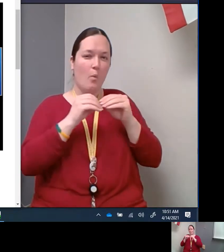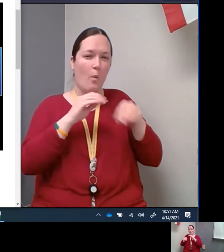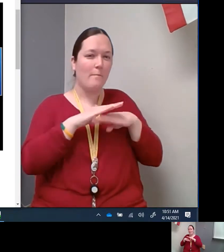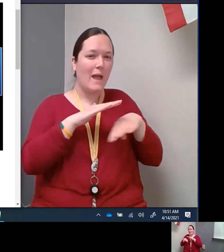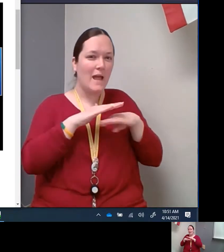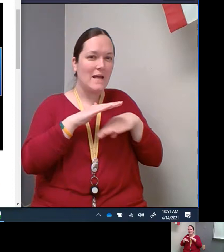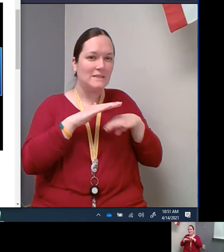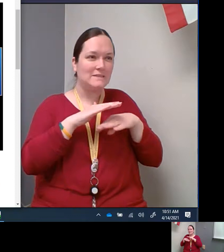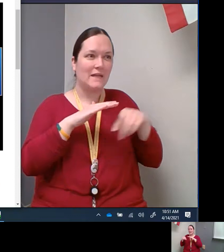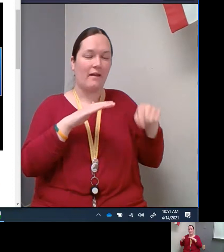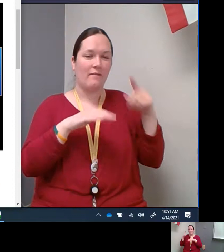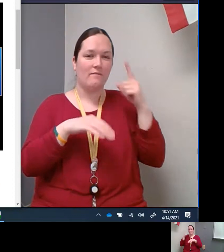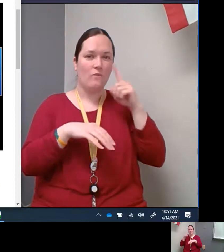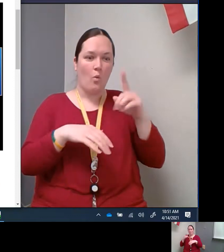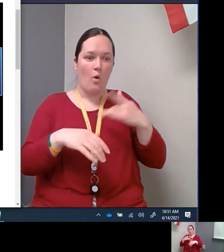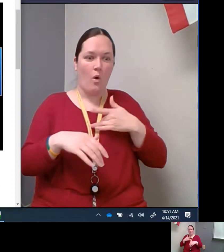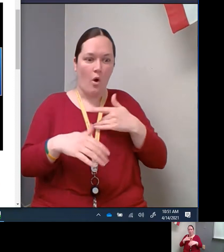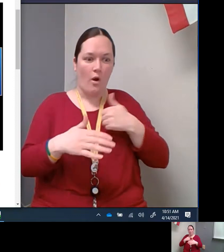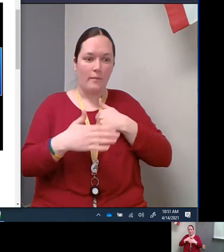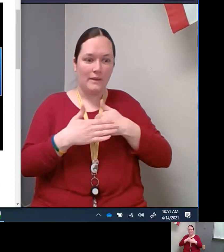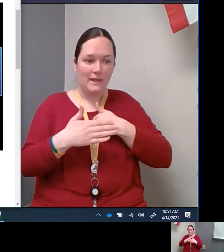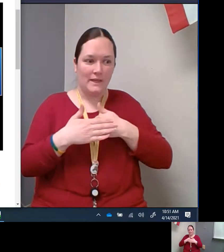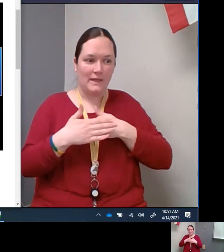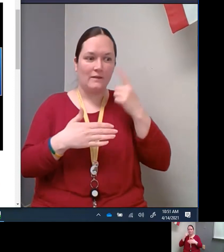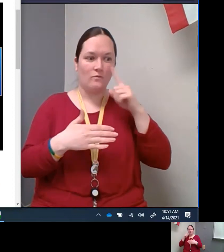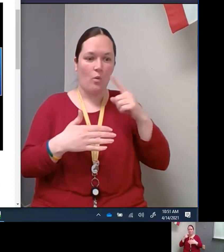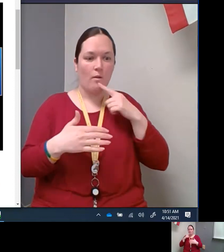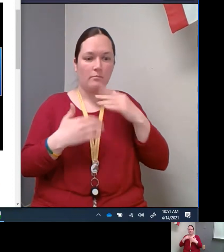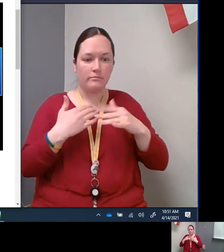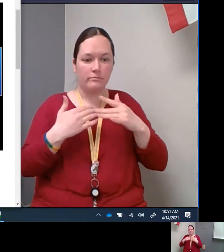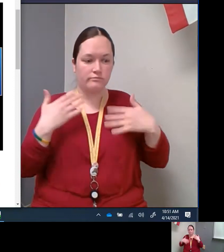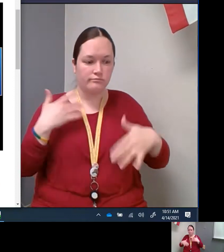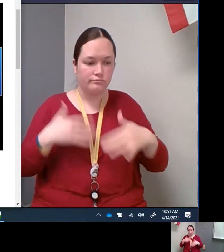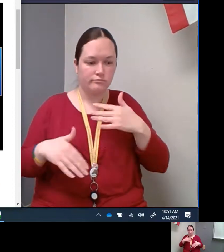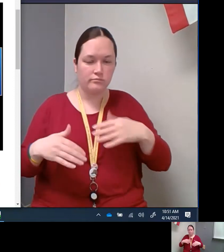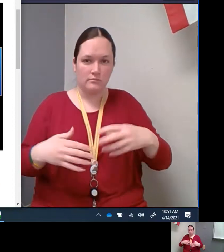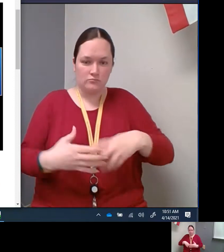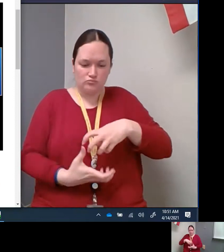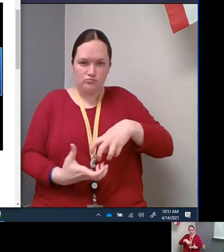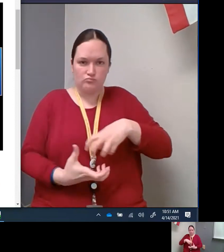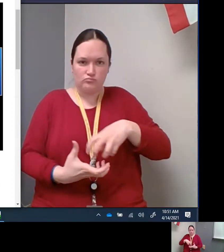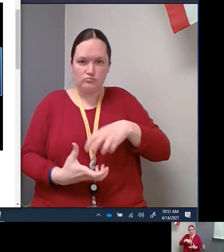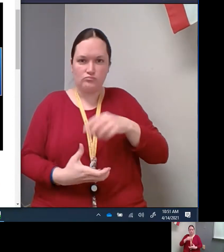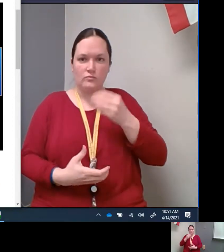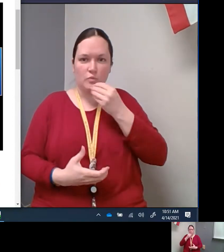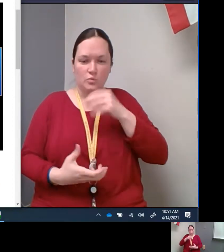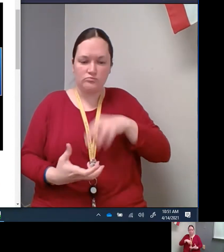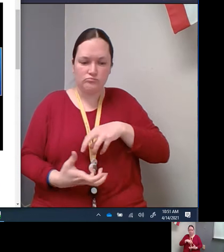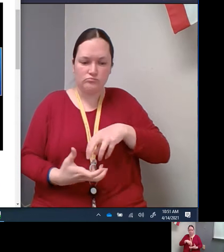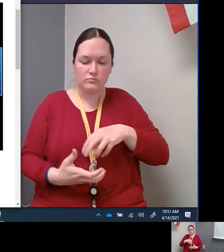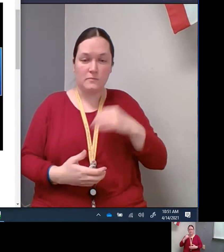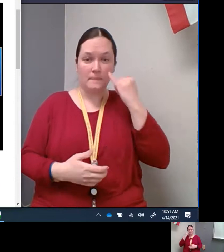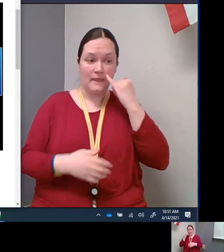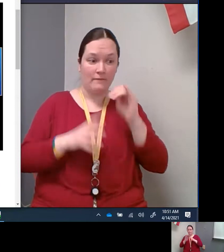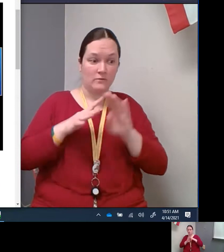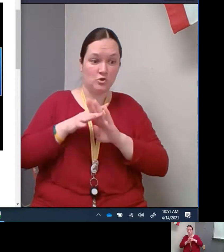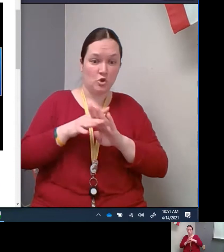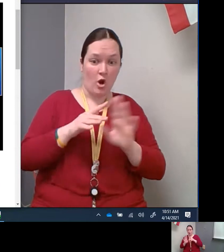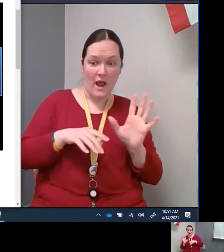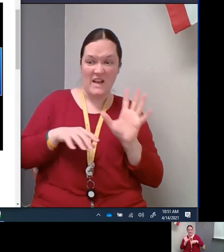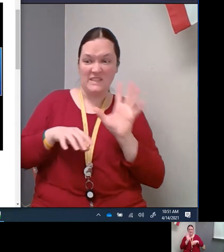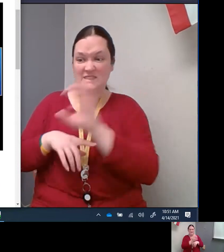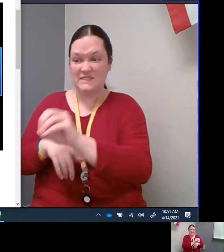be basically keeping the heart beating, keep the circulation going, digestion in the shark. But when a shark decides to attack you, or it has